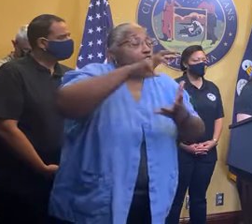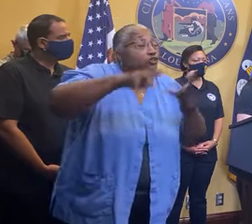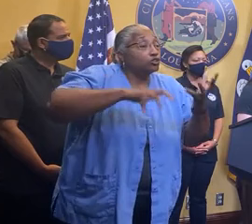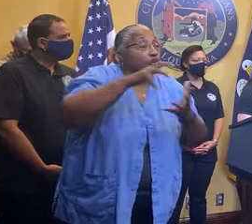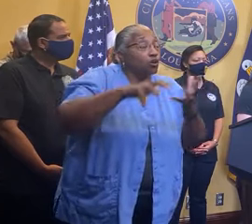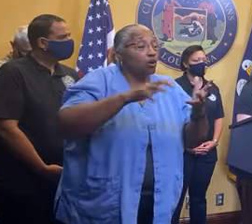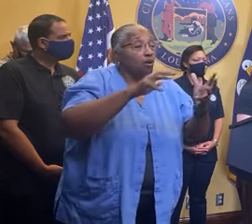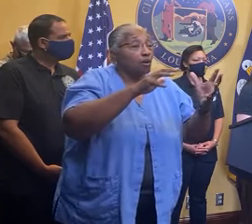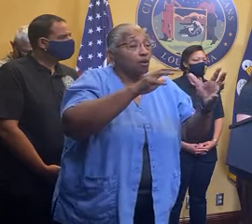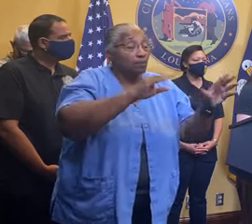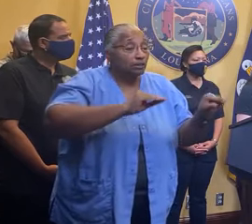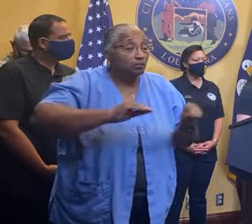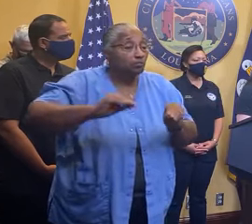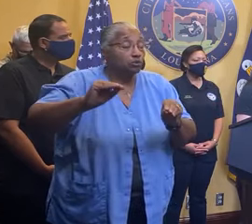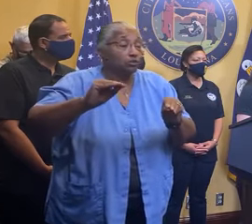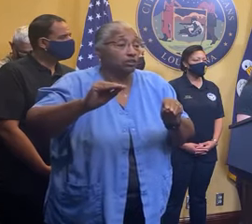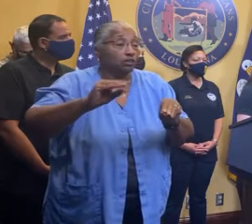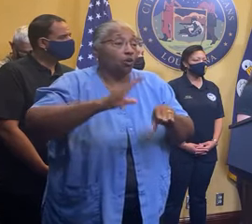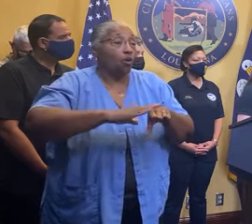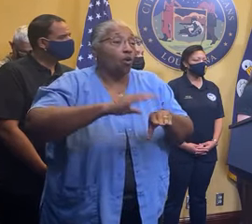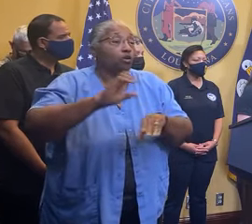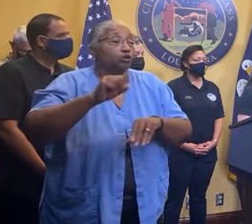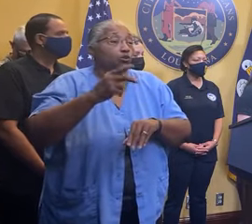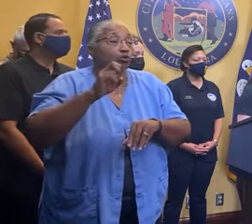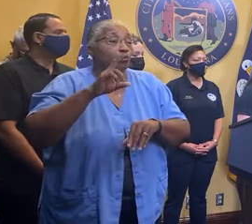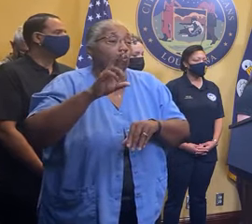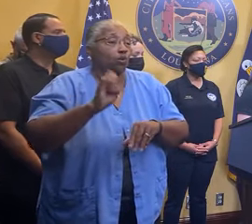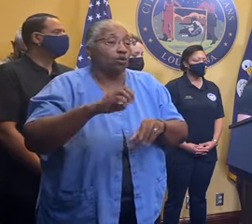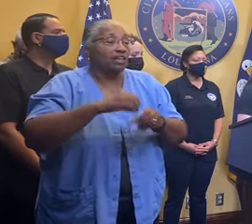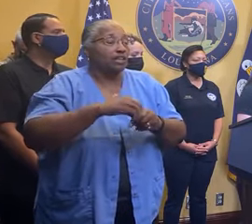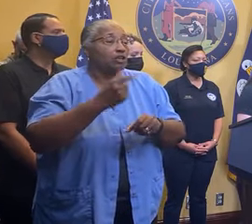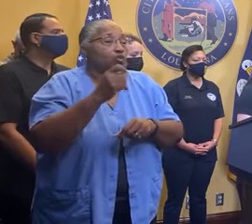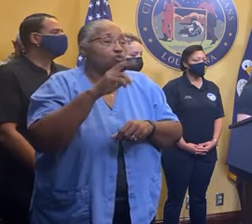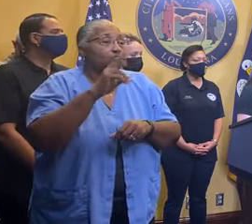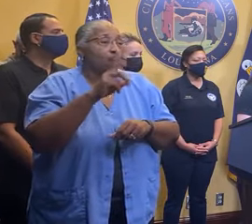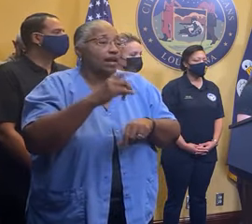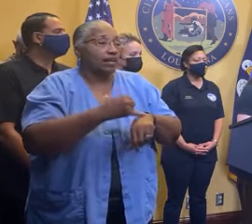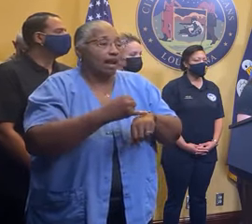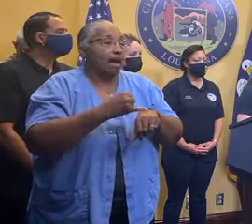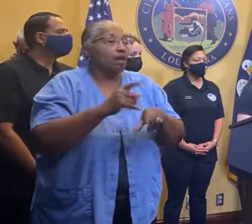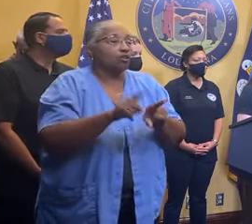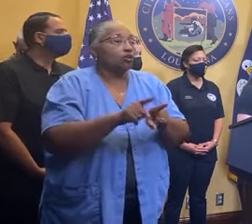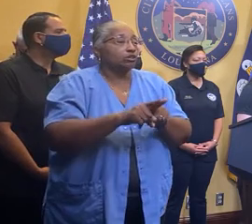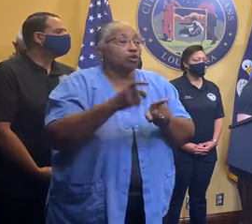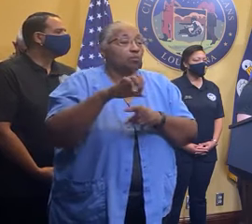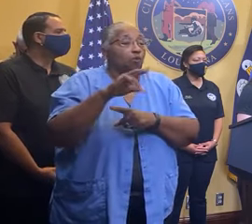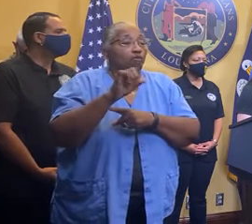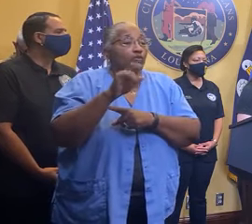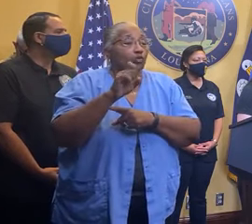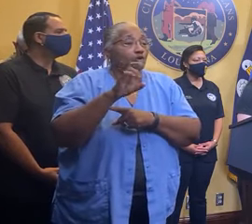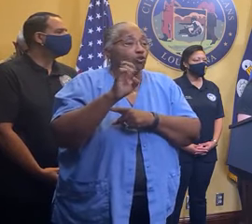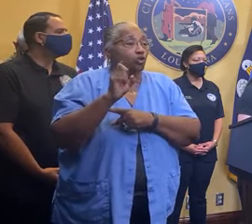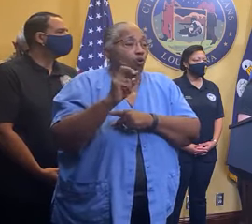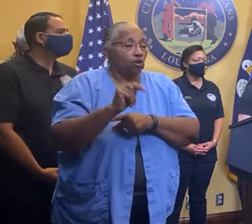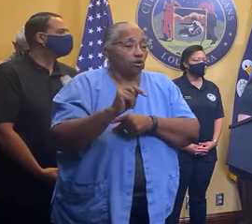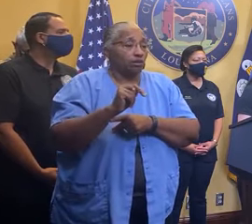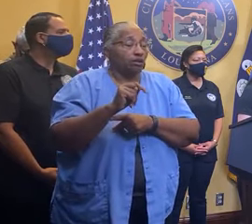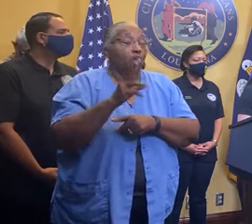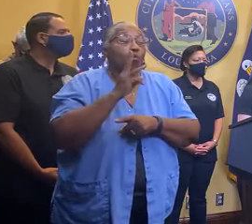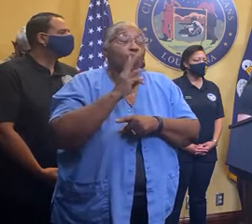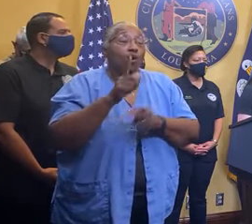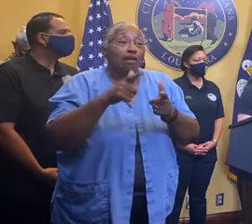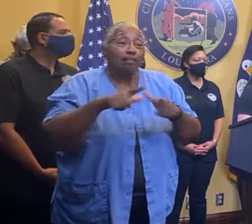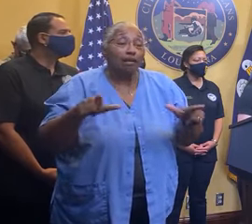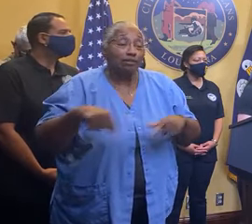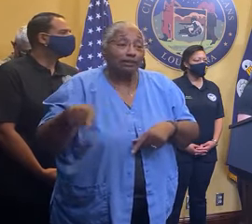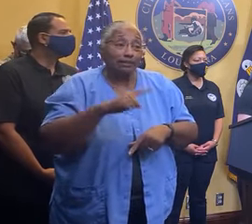moving onshore, I guess you could call it that, in Port Fouchon and Grand Isle, so it should be making landfall down there very shortly. Water levels down there